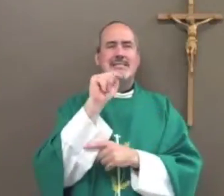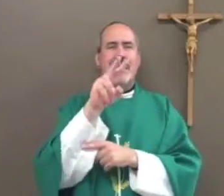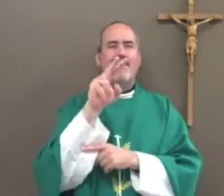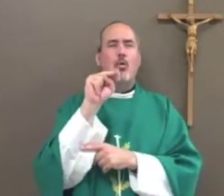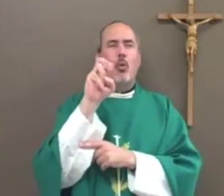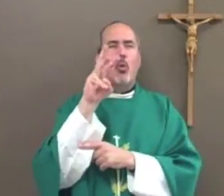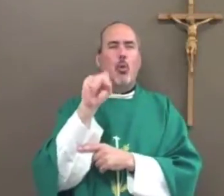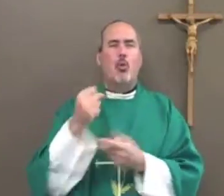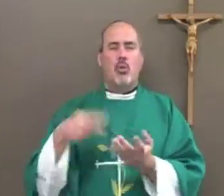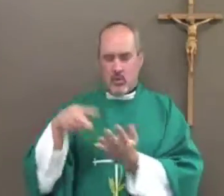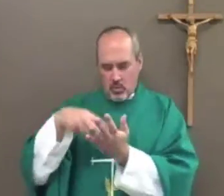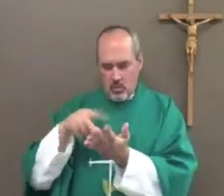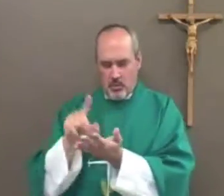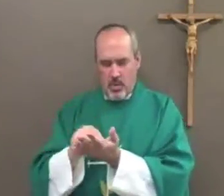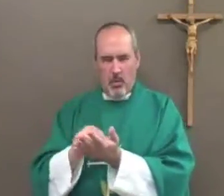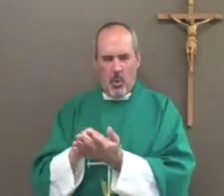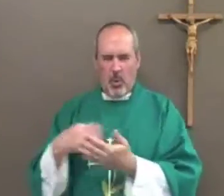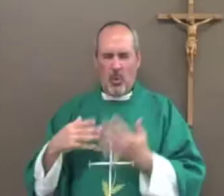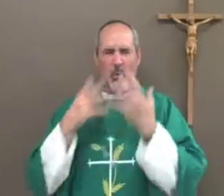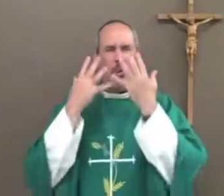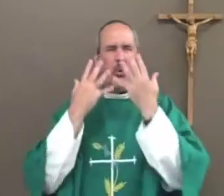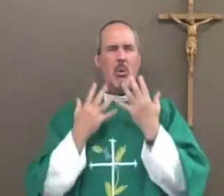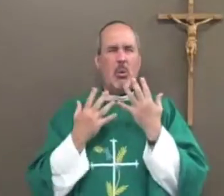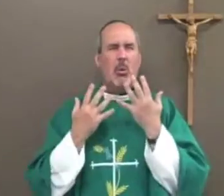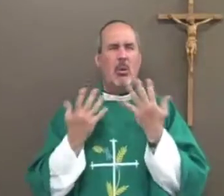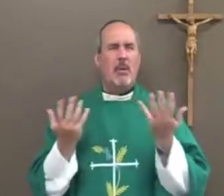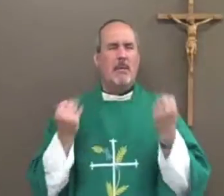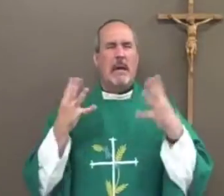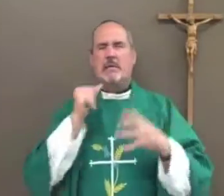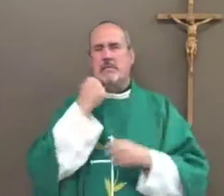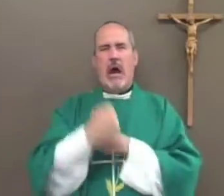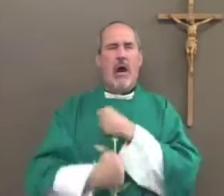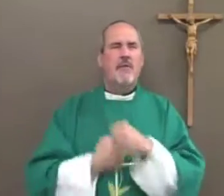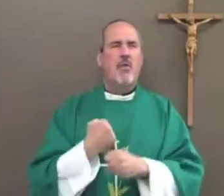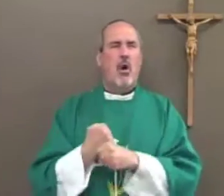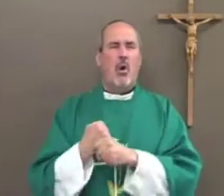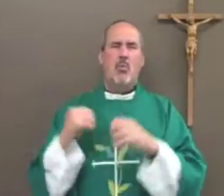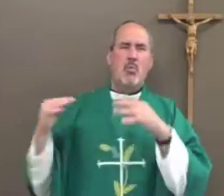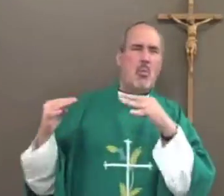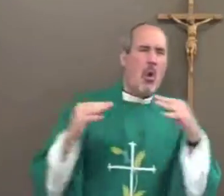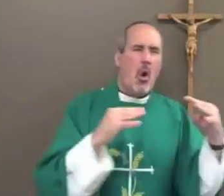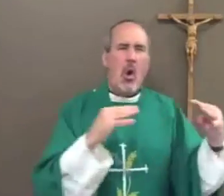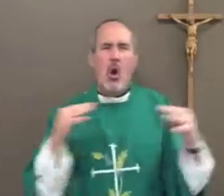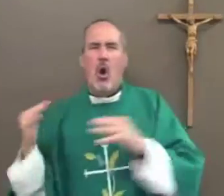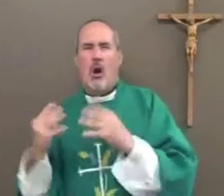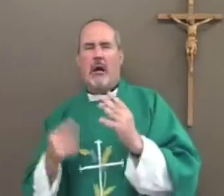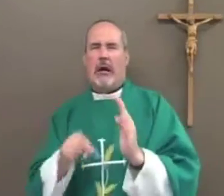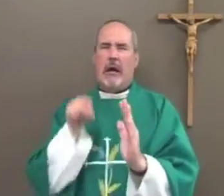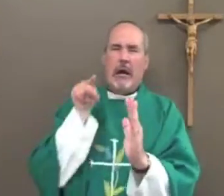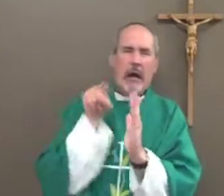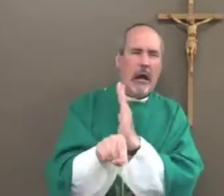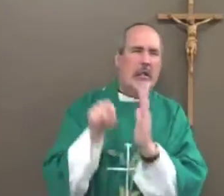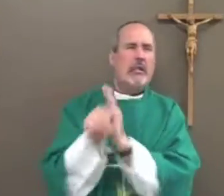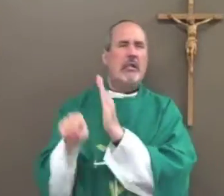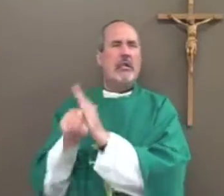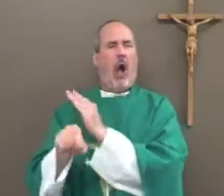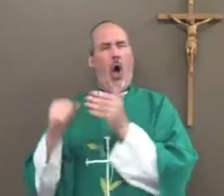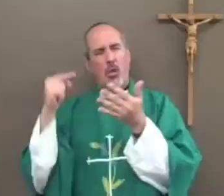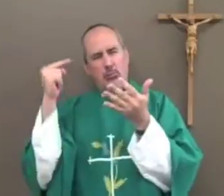world. All we have to do is look at the TV and see on the news the sadness and the people suffering, the wars that are raging,